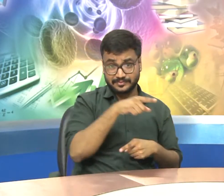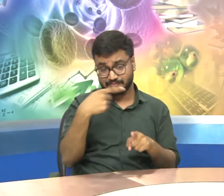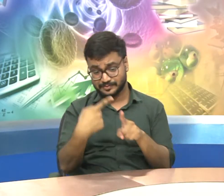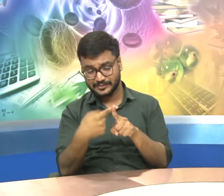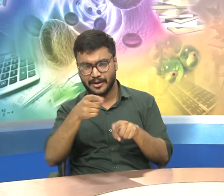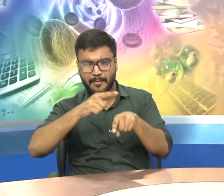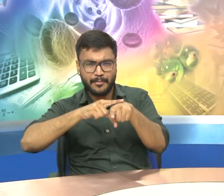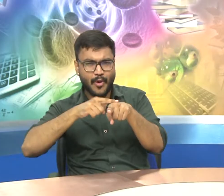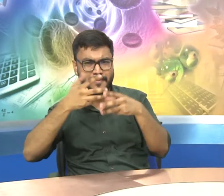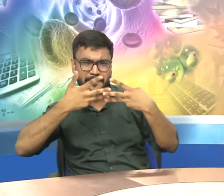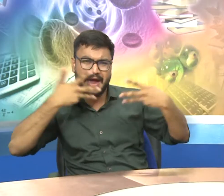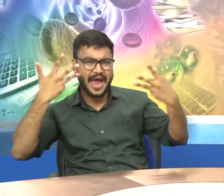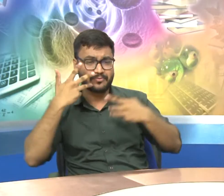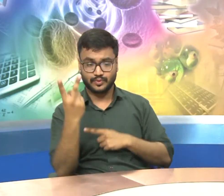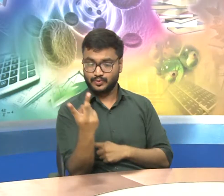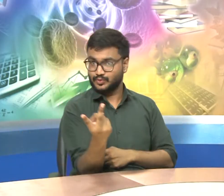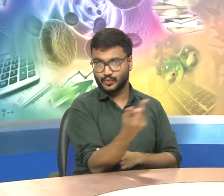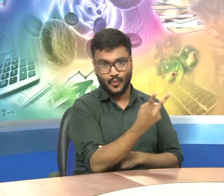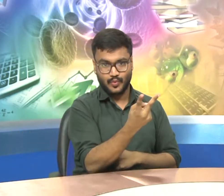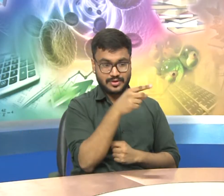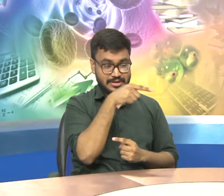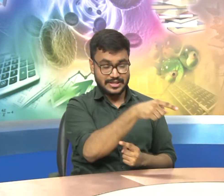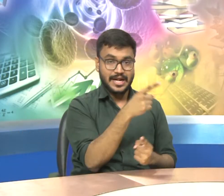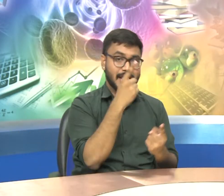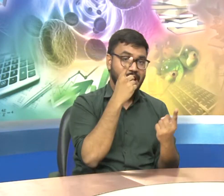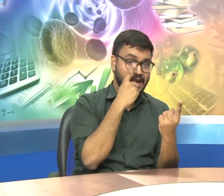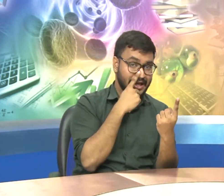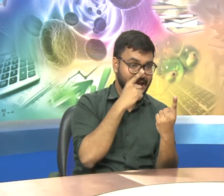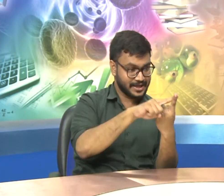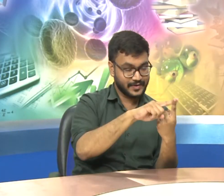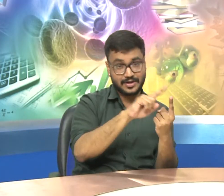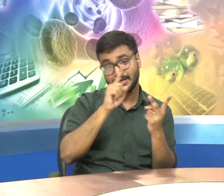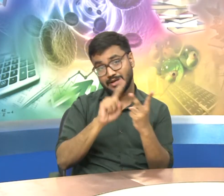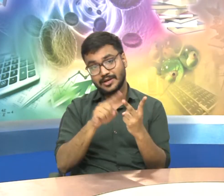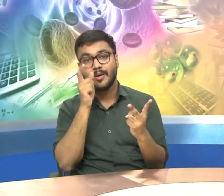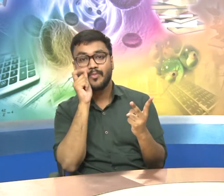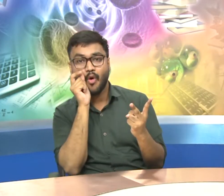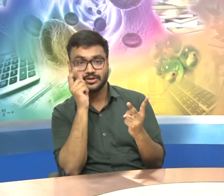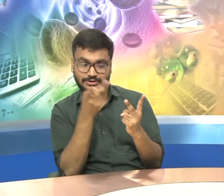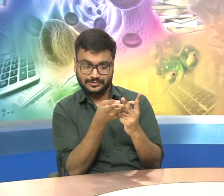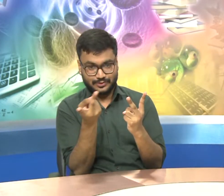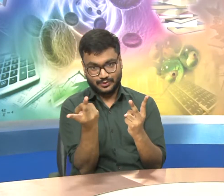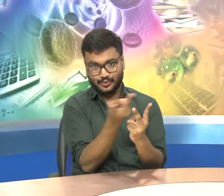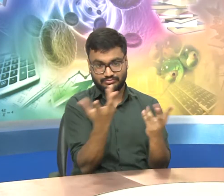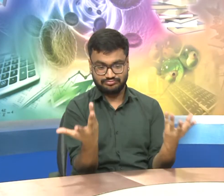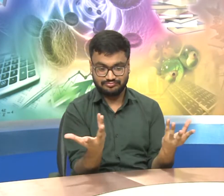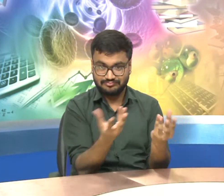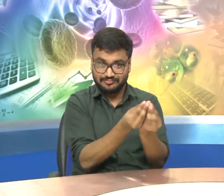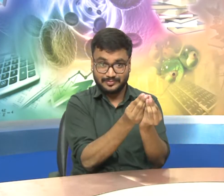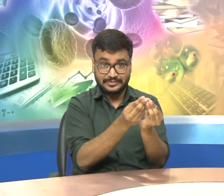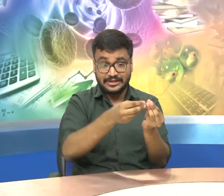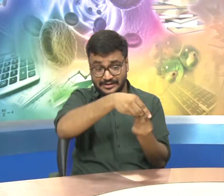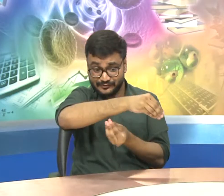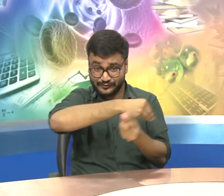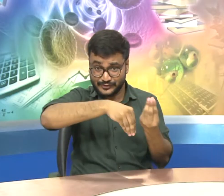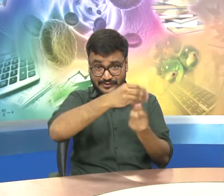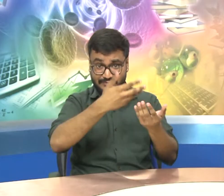For example, you can see on the screen there is a picture of explaining the